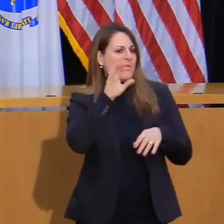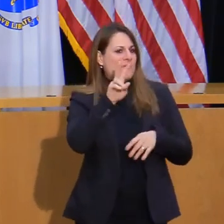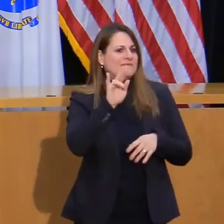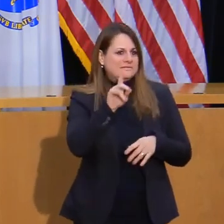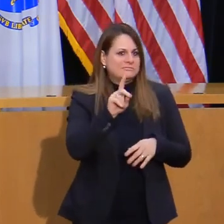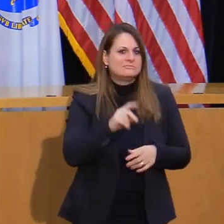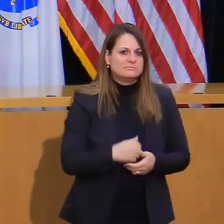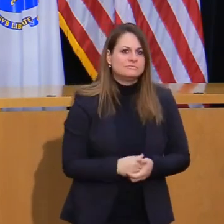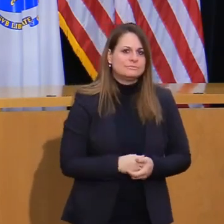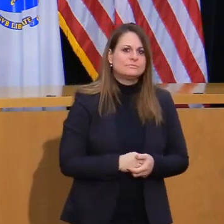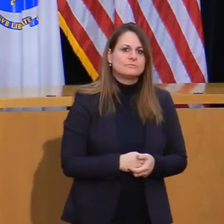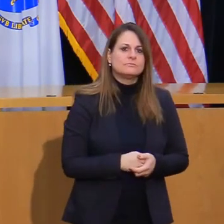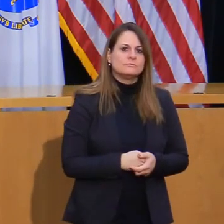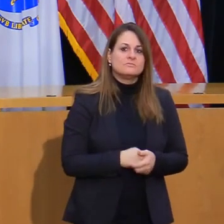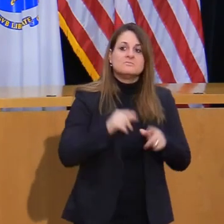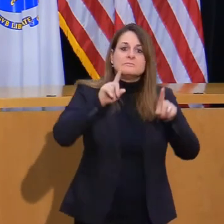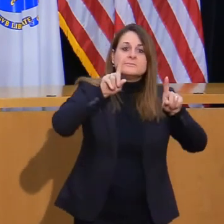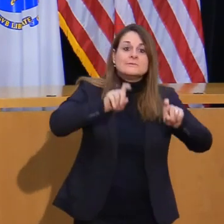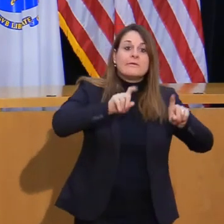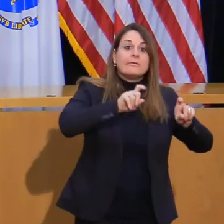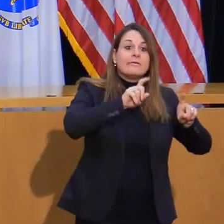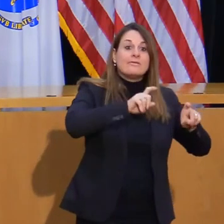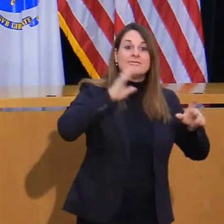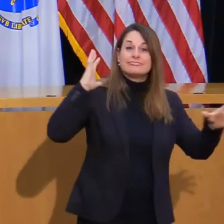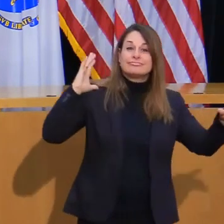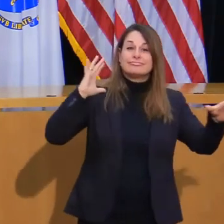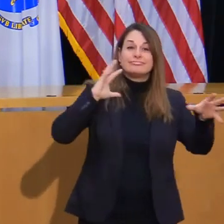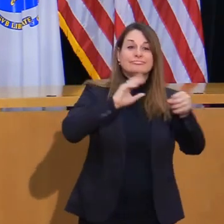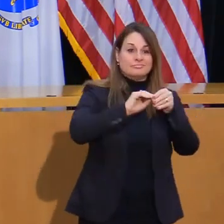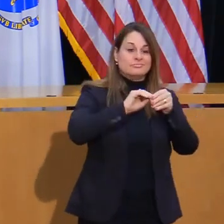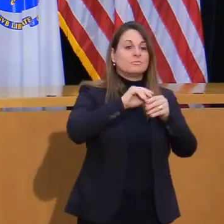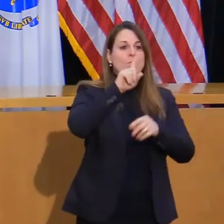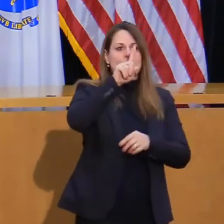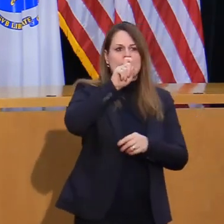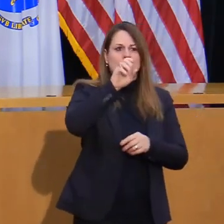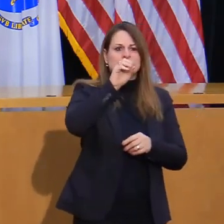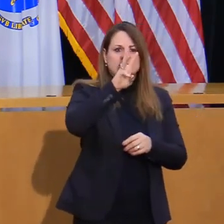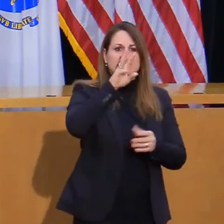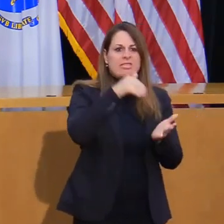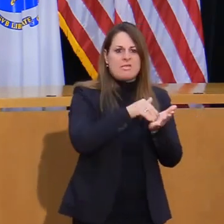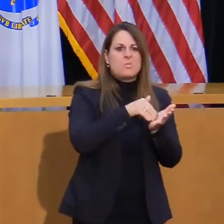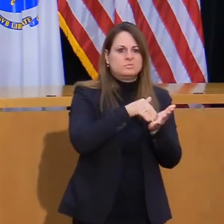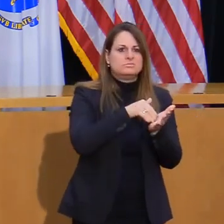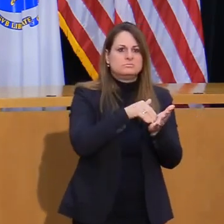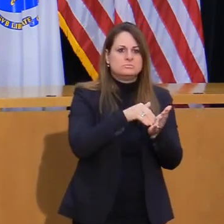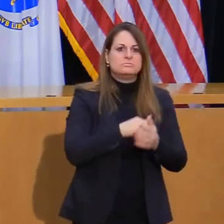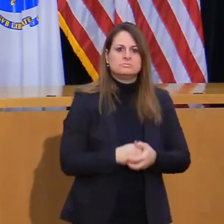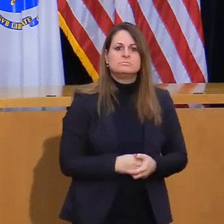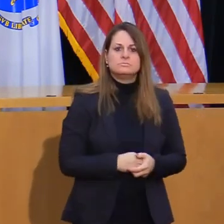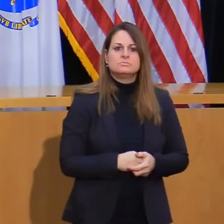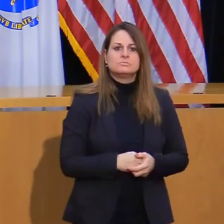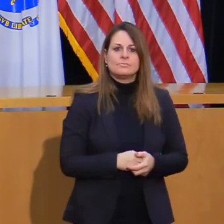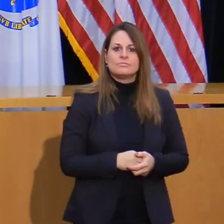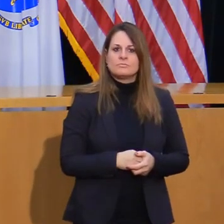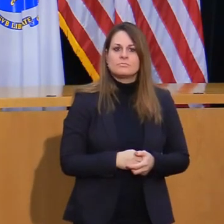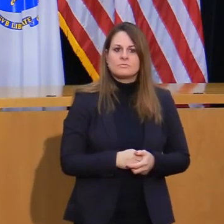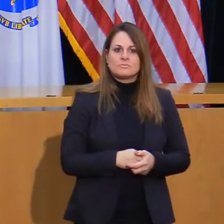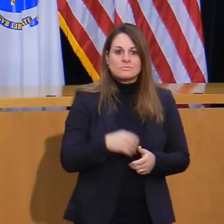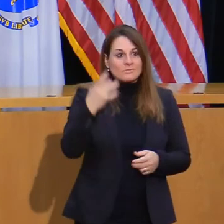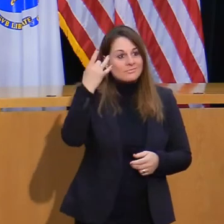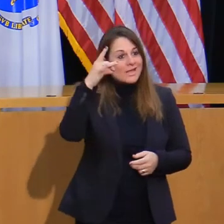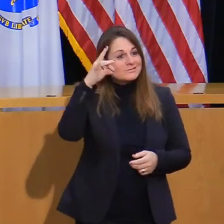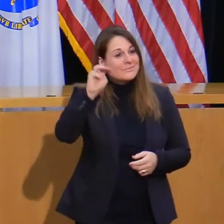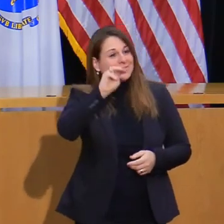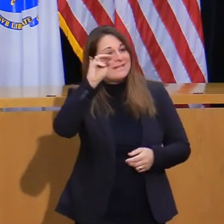106,349 tests. Over 18.2 million tests have been reported this week, and this week we passed the milestone of over